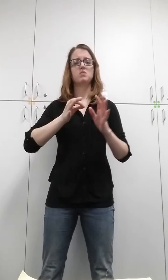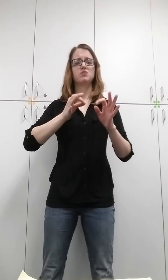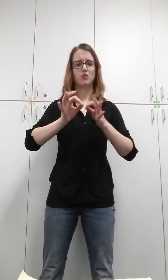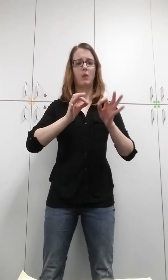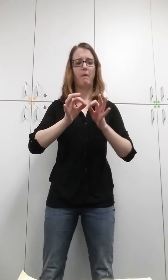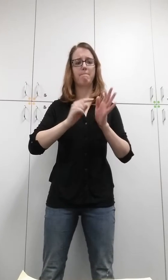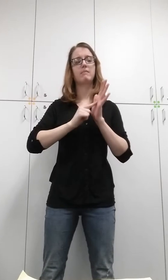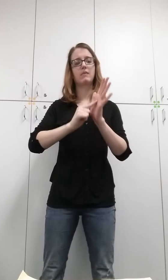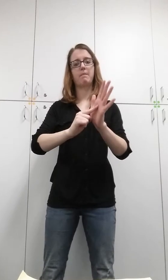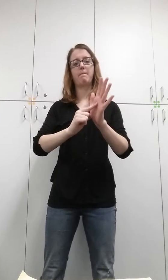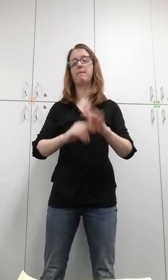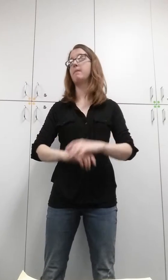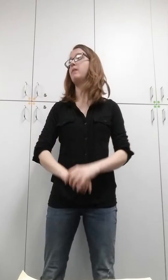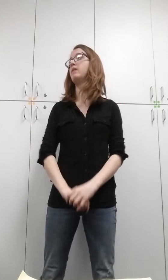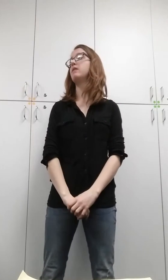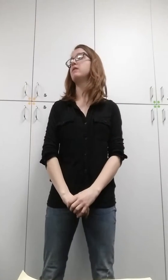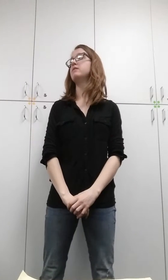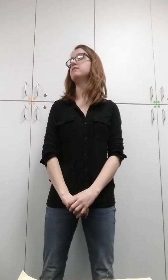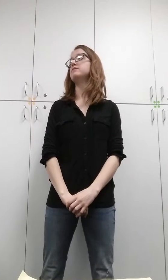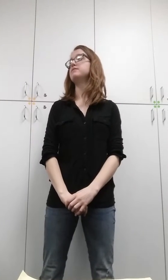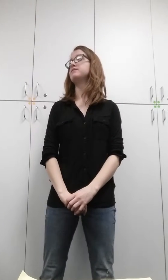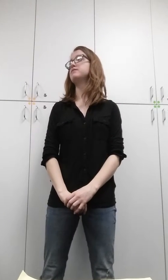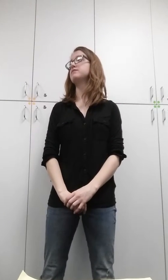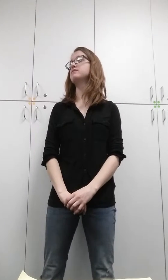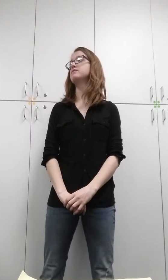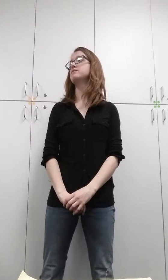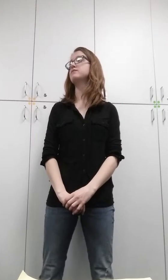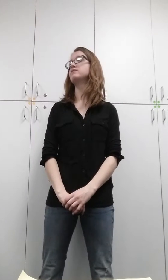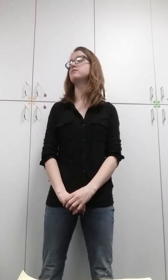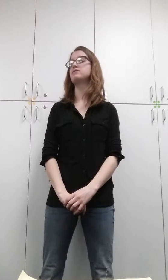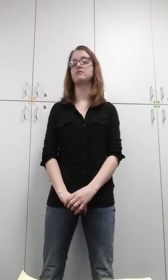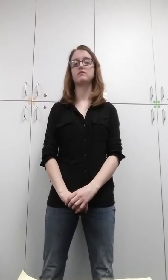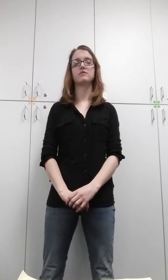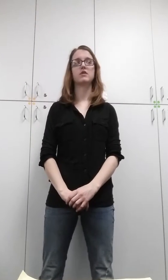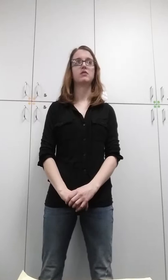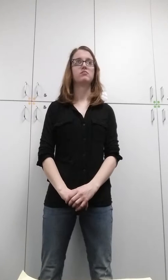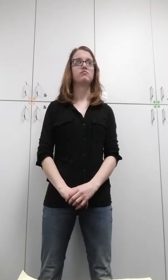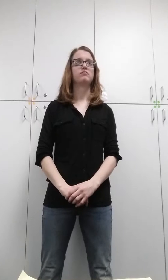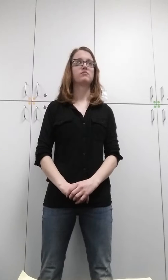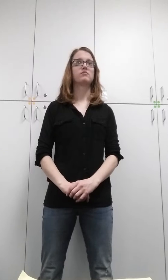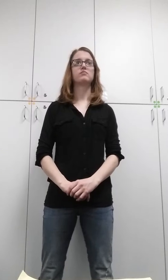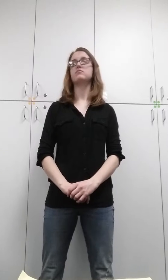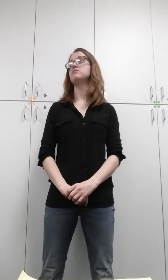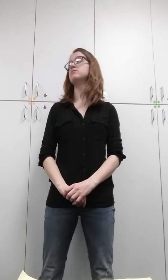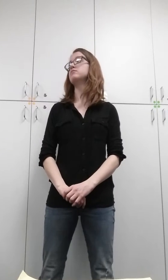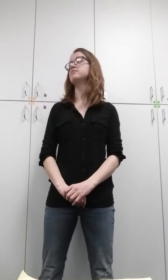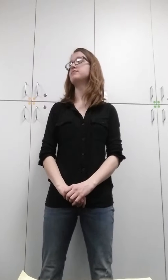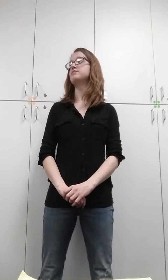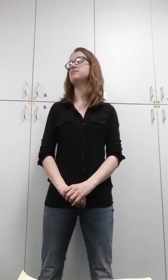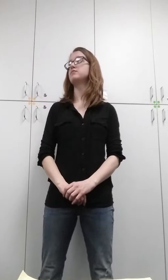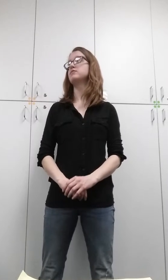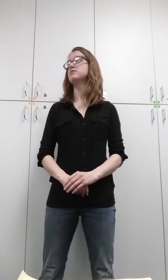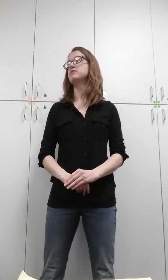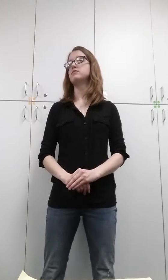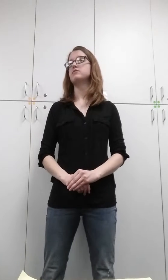Structures, buildings, vehicles. You'll hear that a lot. So the city of Chicago